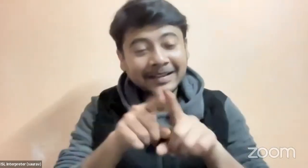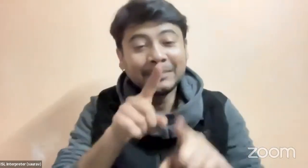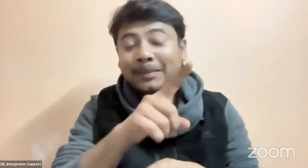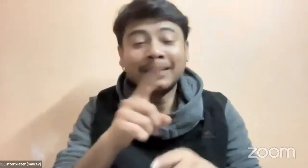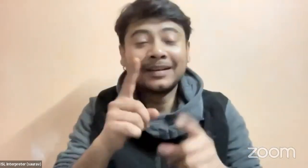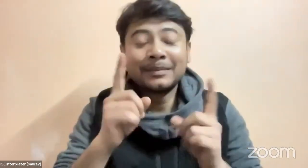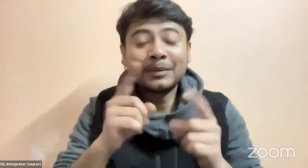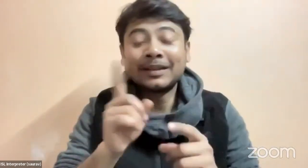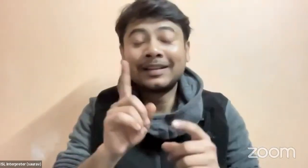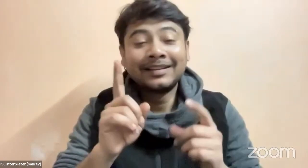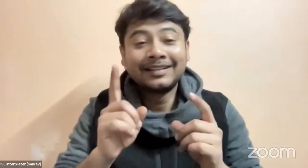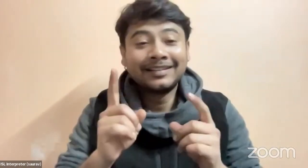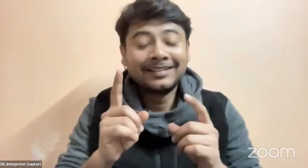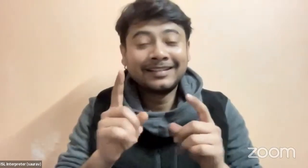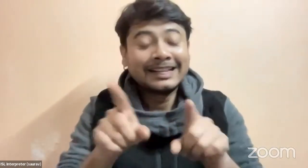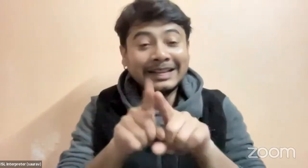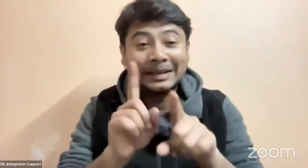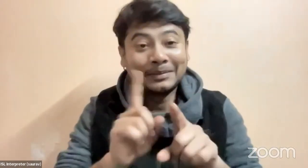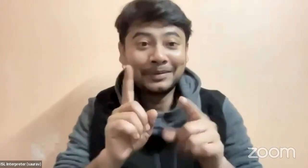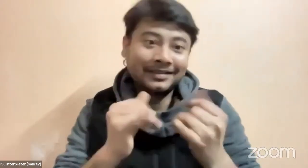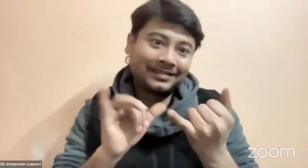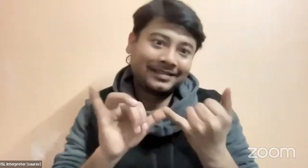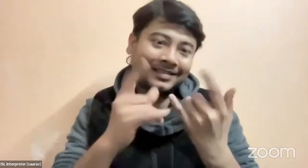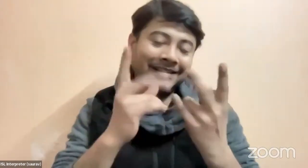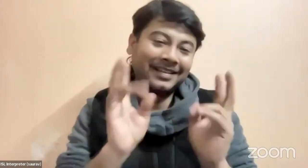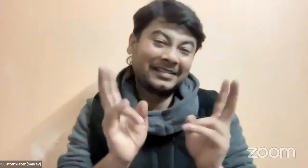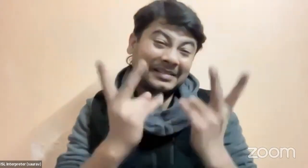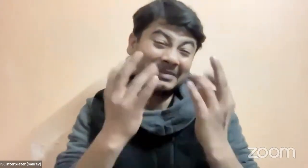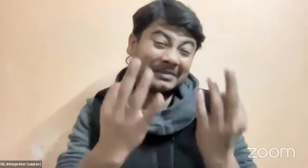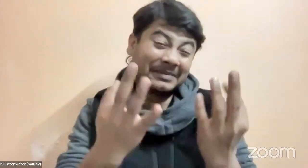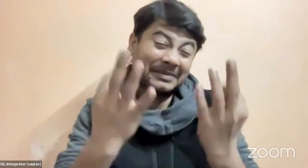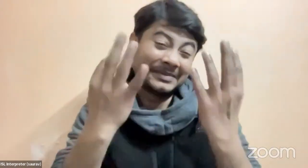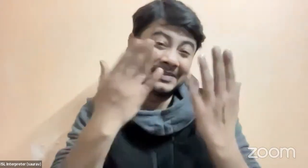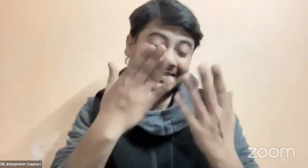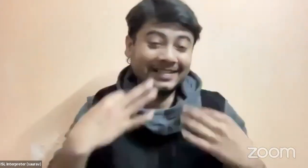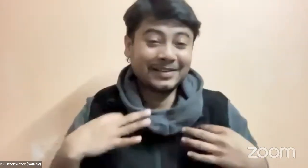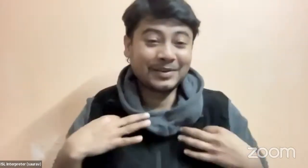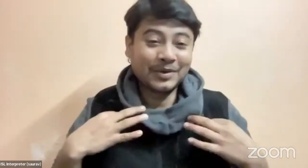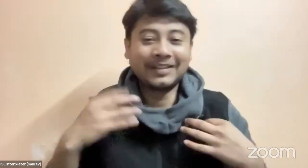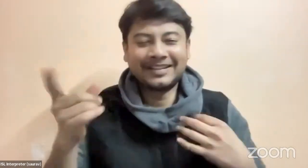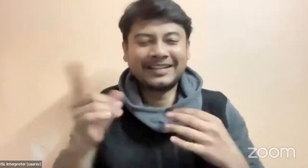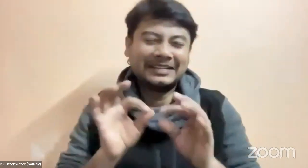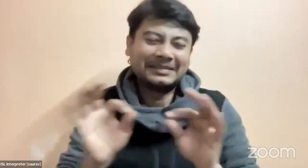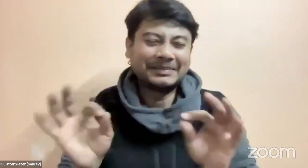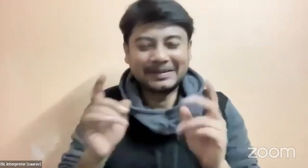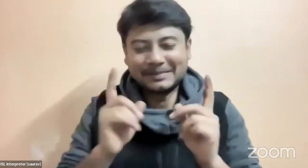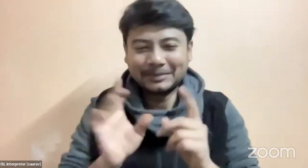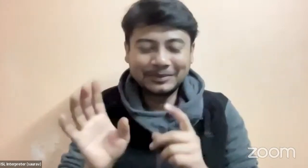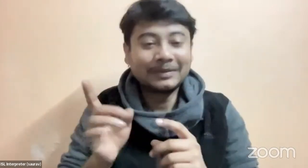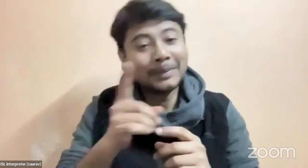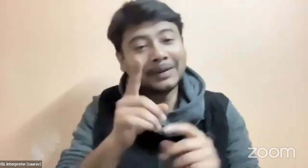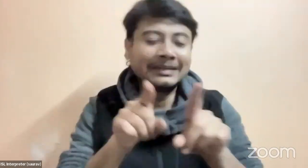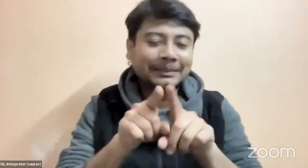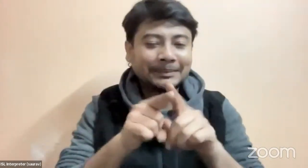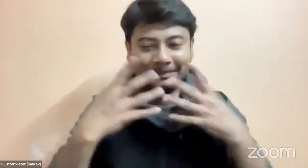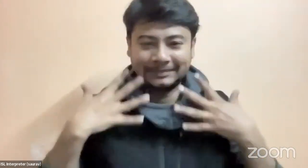Yeah. So with this upper cloth, Krishna was wiping the feet of Narad Muni.